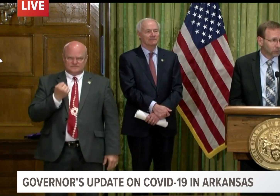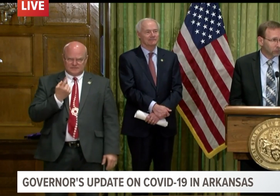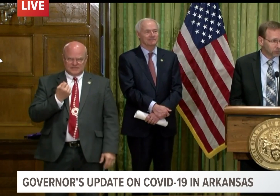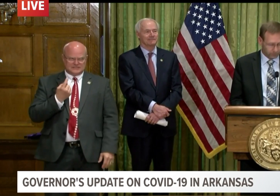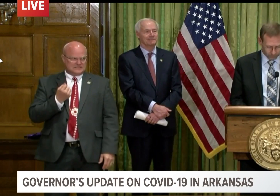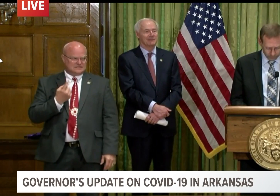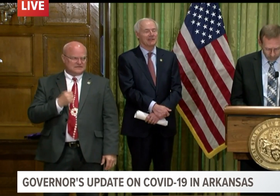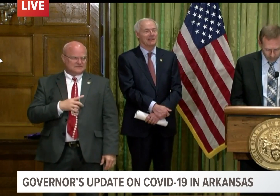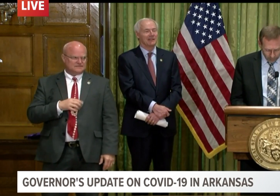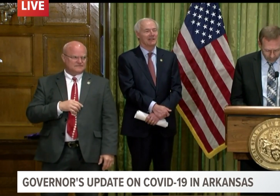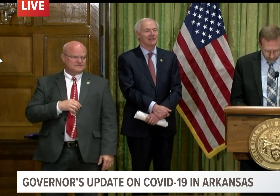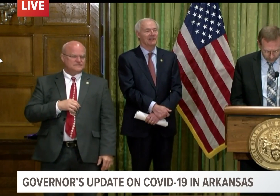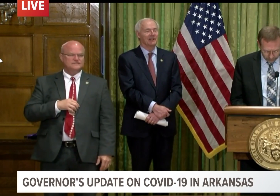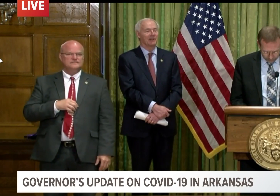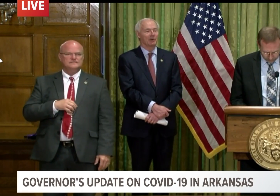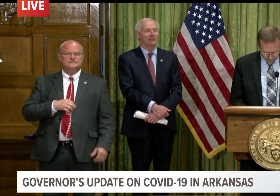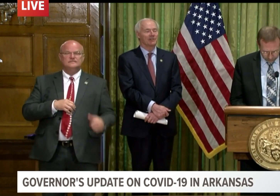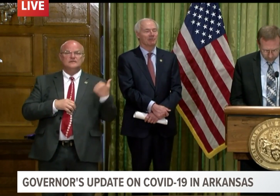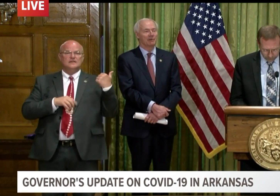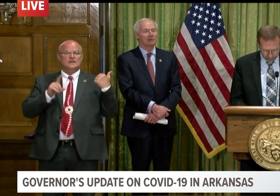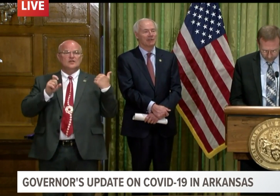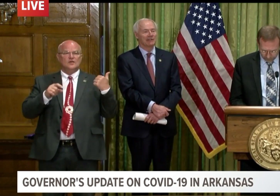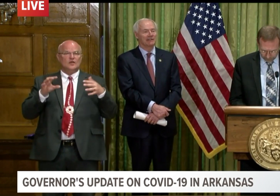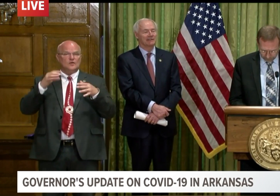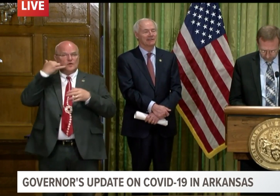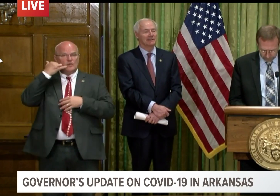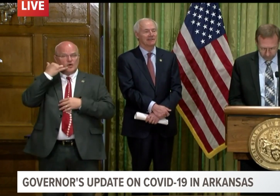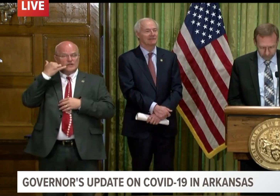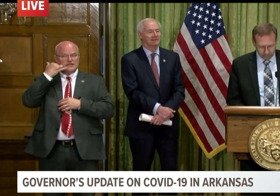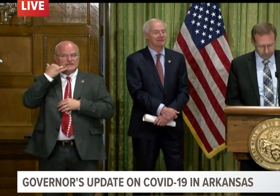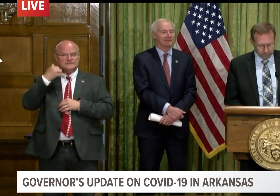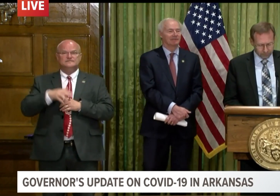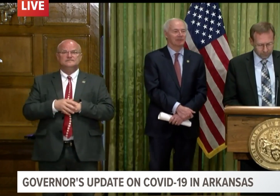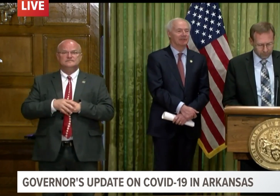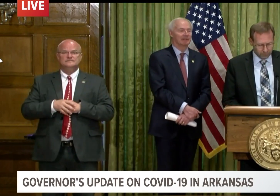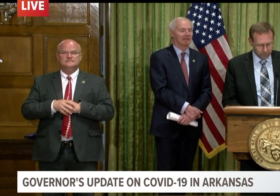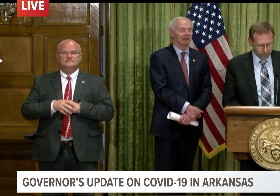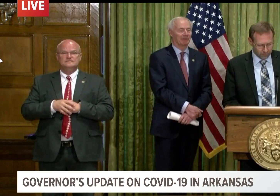make sense? Another question remotely.